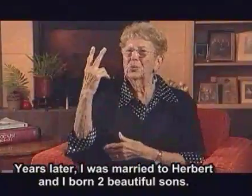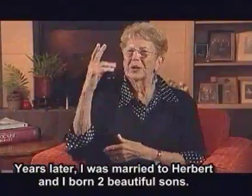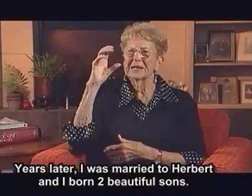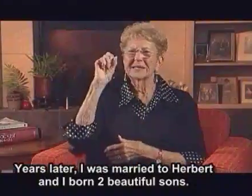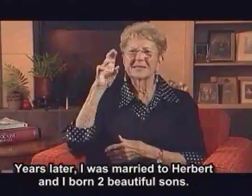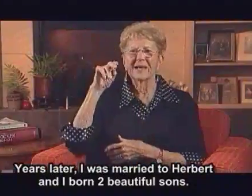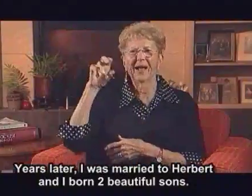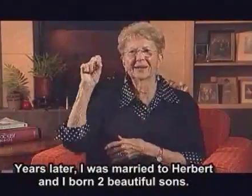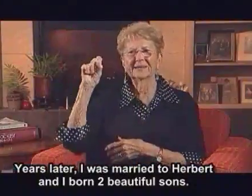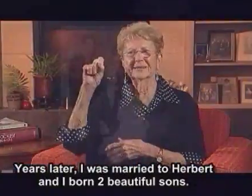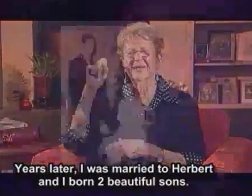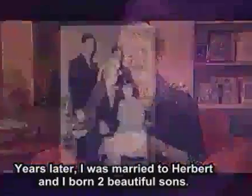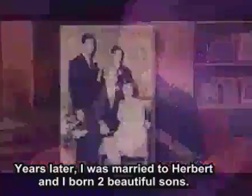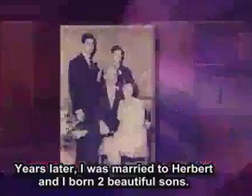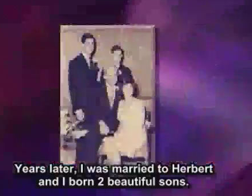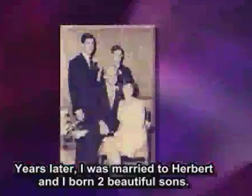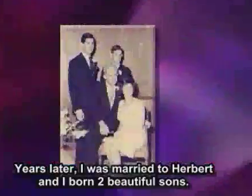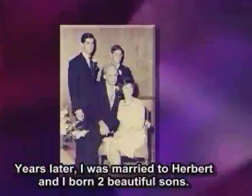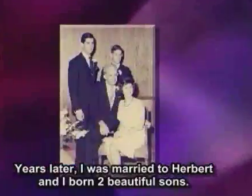and I bore 2 beautiful sons.